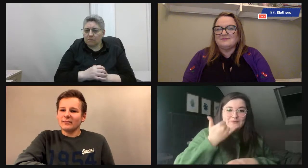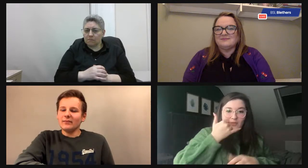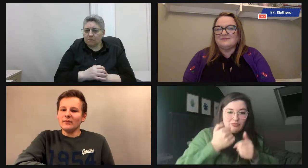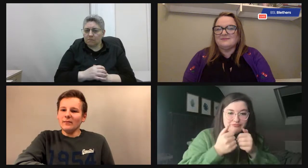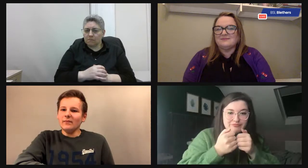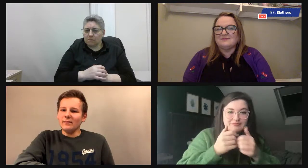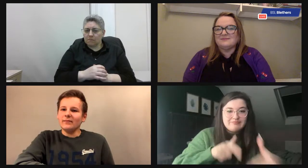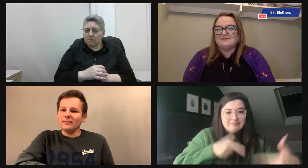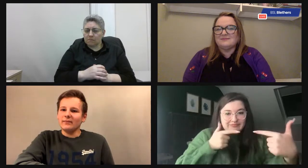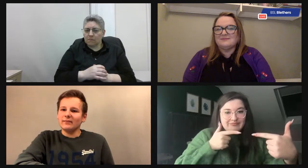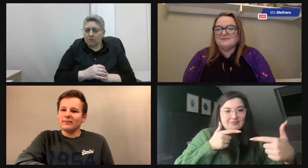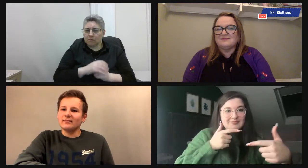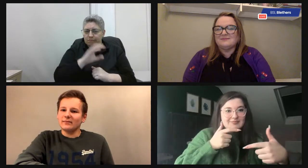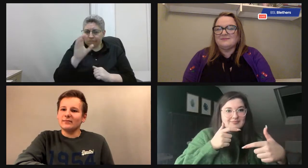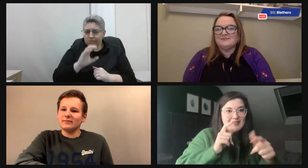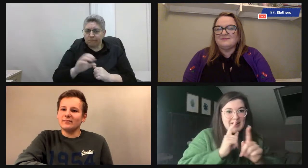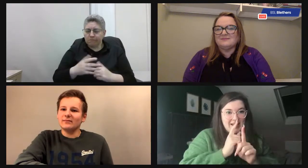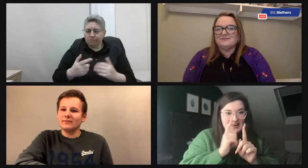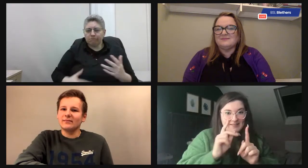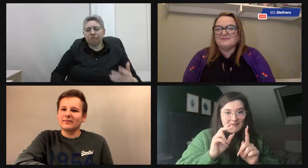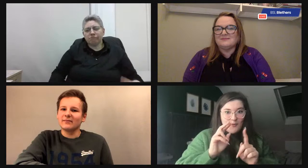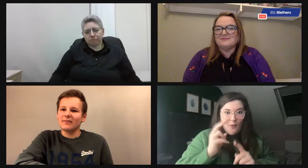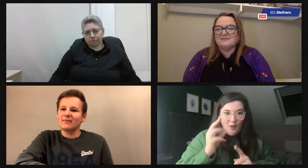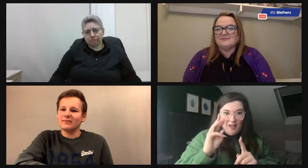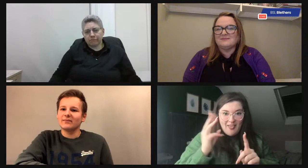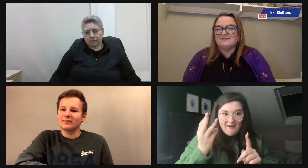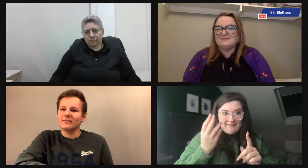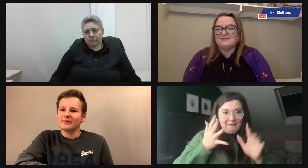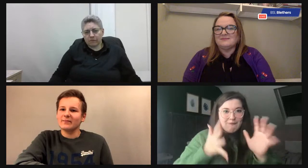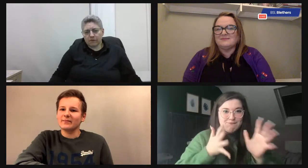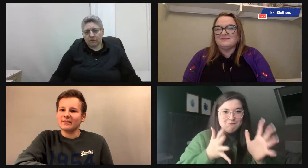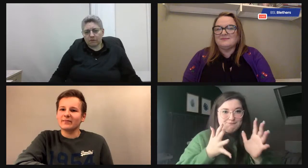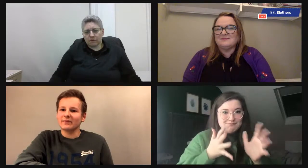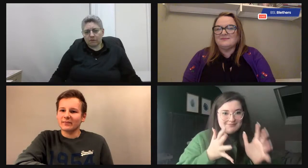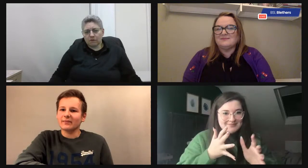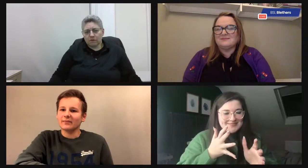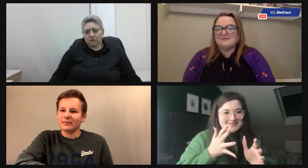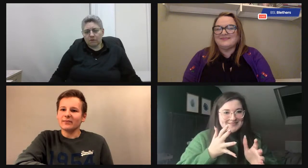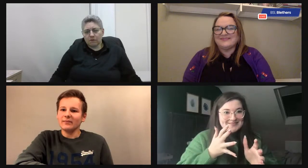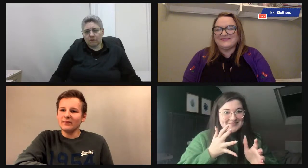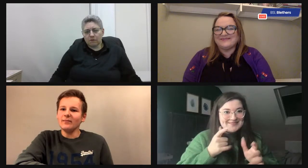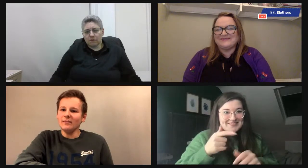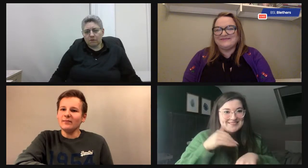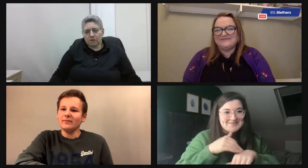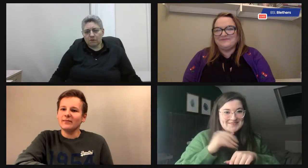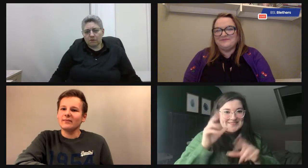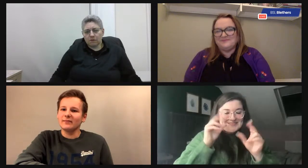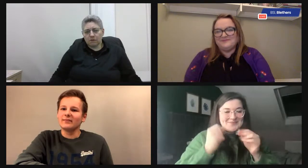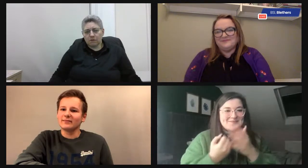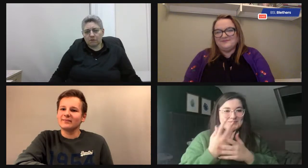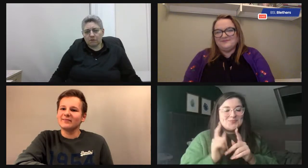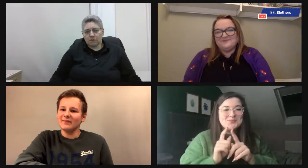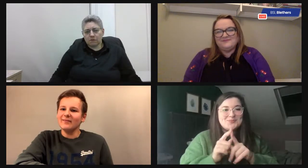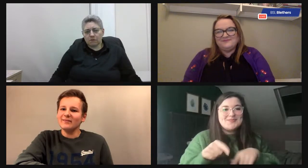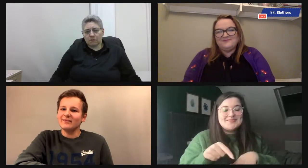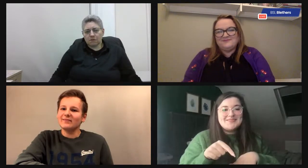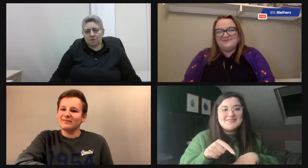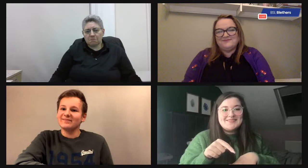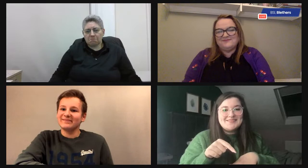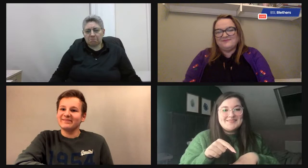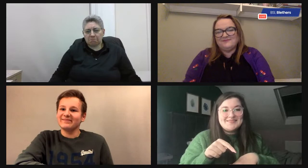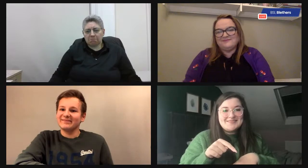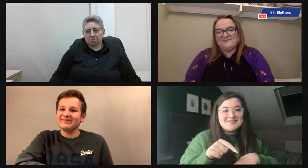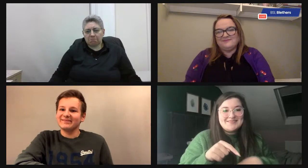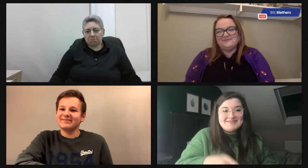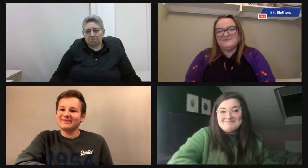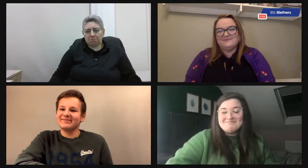would happen would be they would be on their phone and FaceTiming people Absolutely. after the Yeah. youth club, just continuing with that chat, and that was going